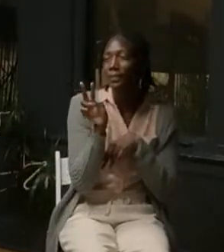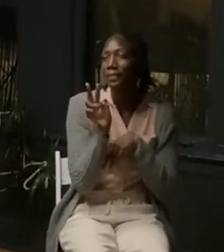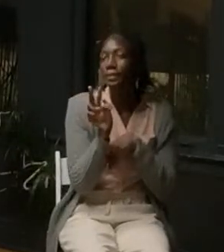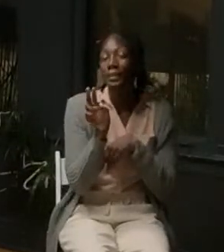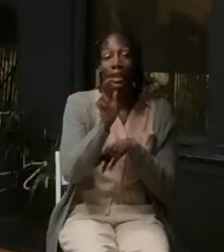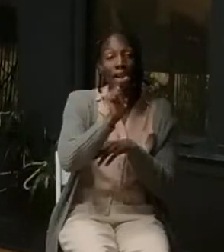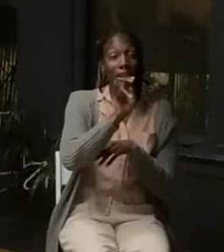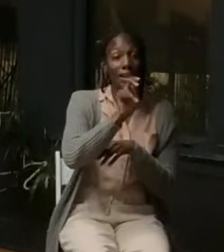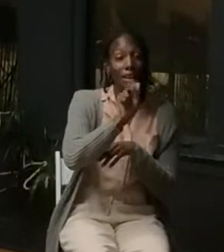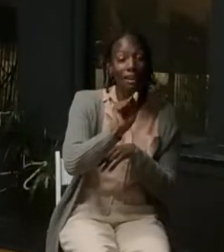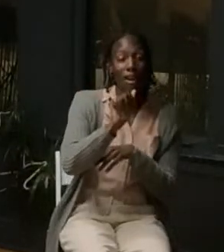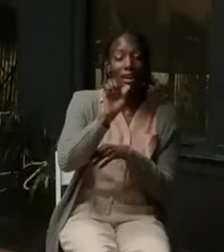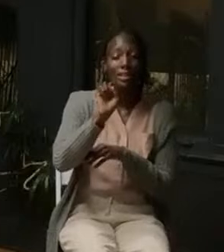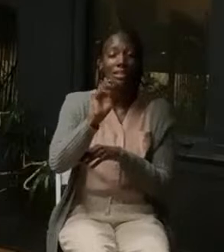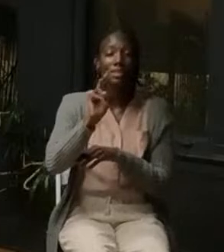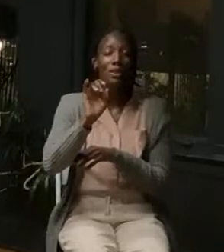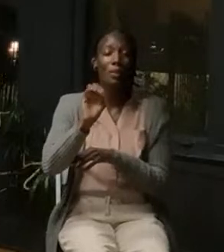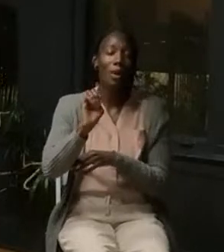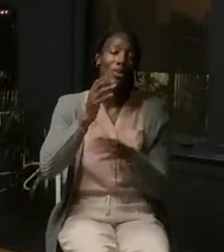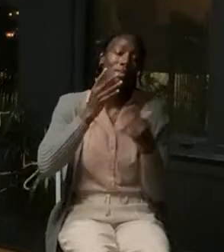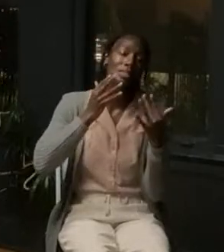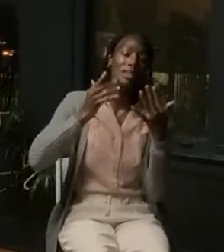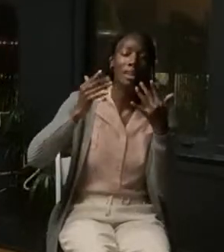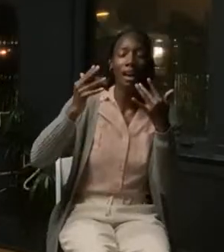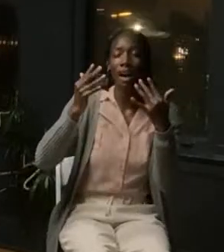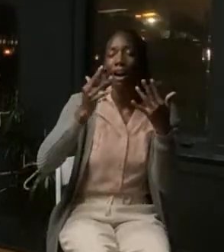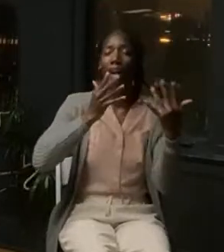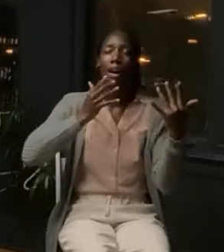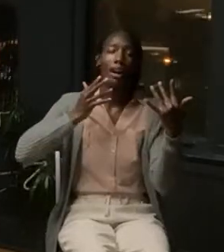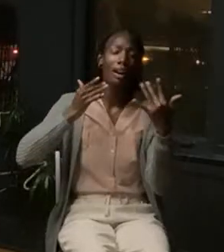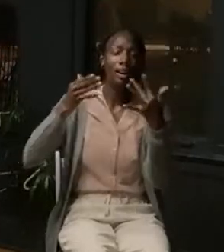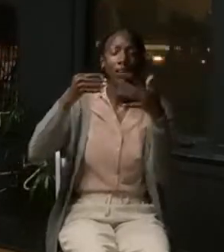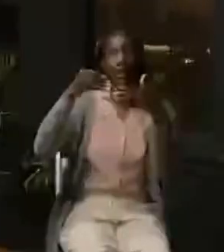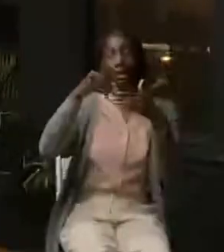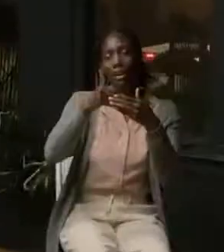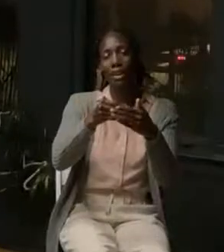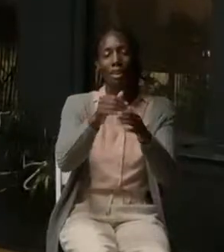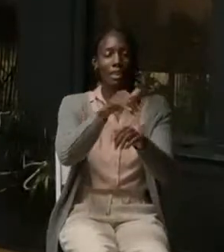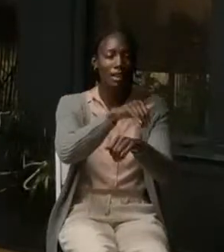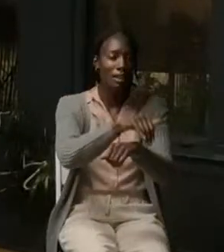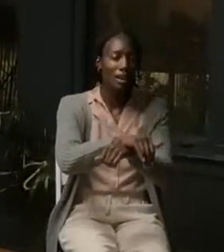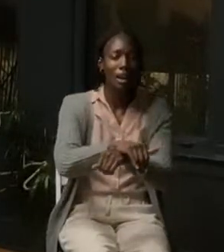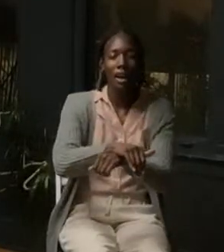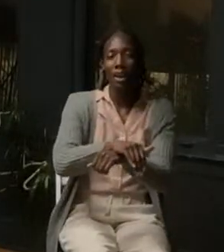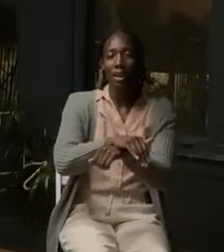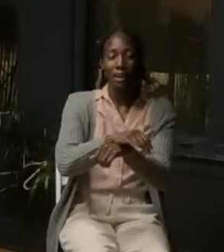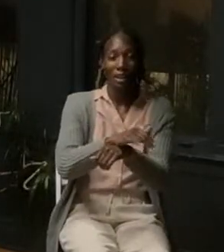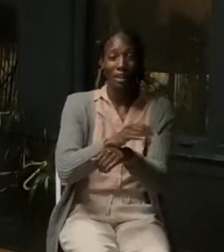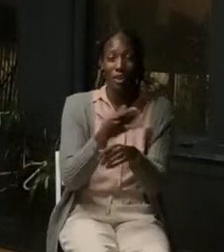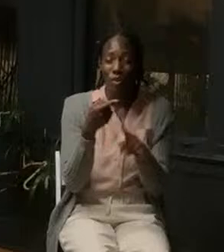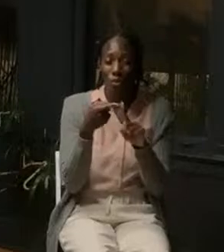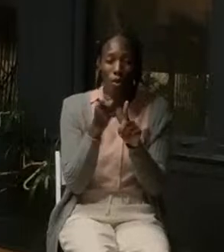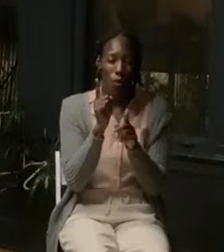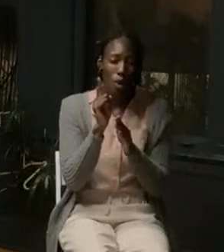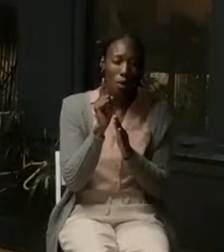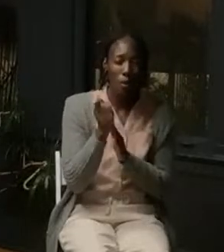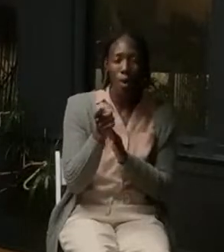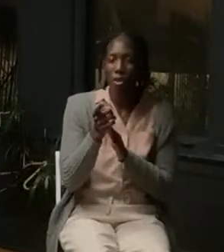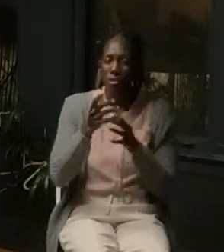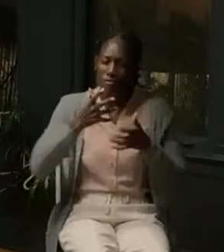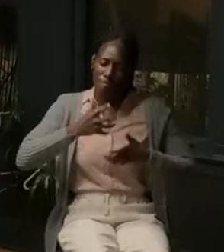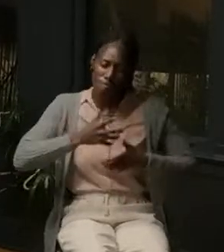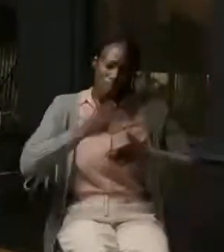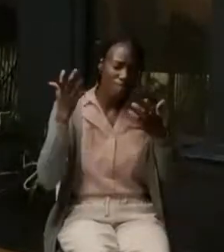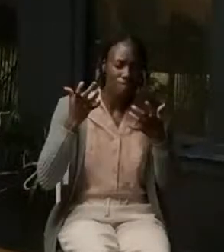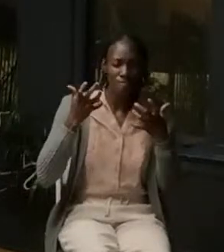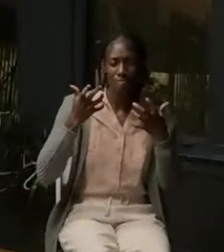Nina Simone singing long and hard into the night after a moment of trifling anger, to see a beautiful